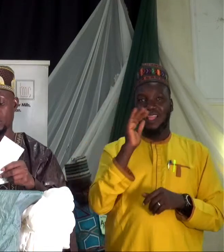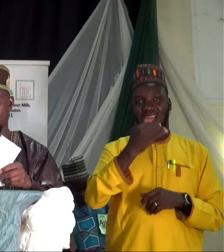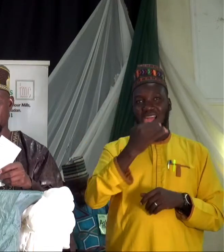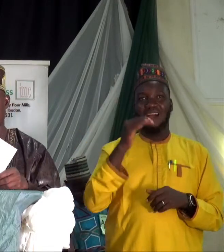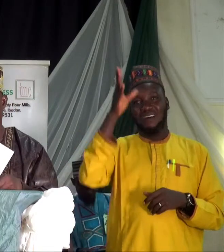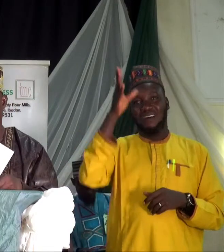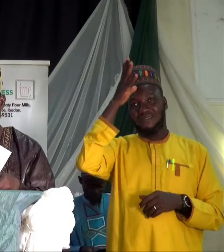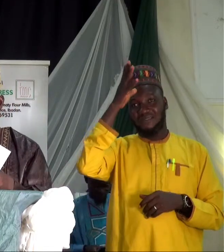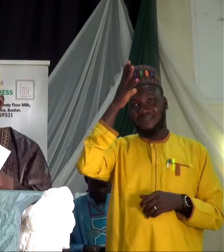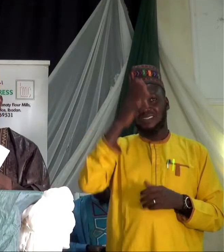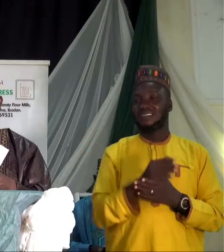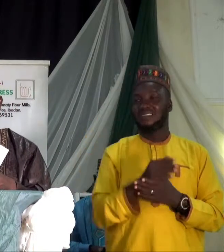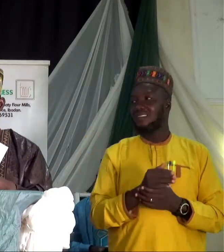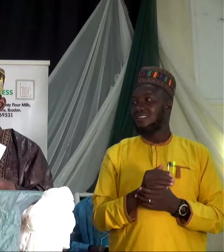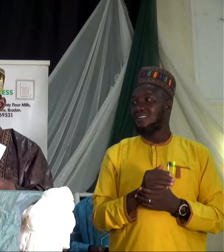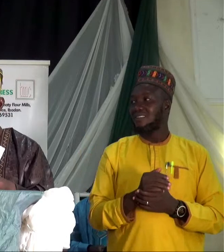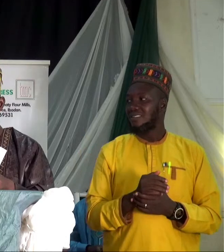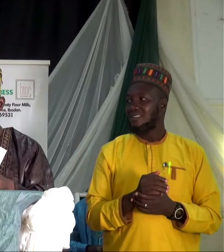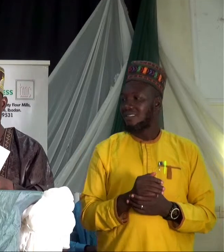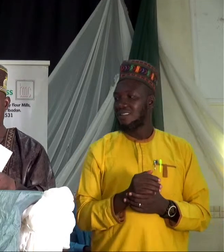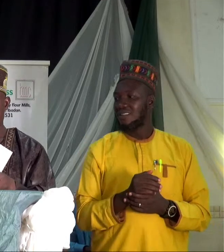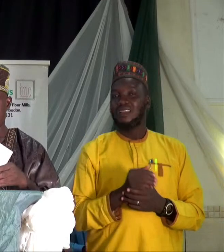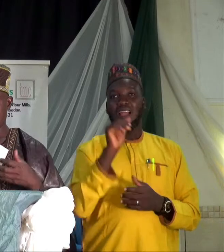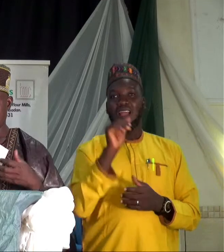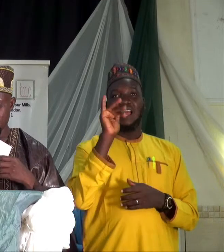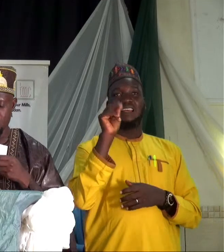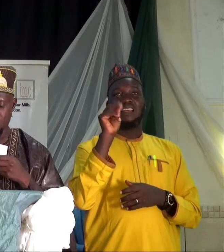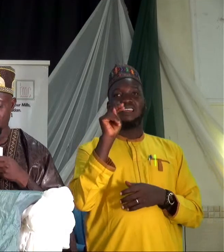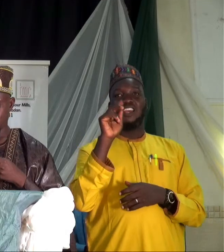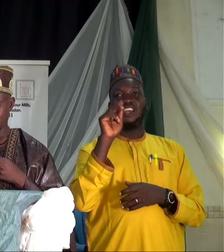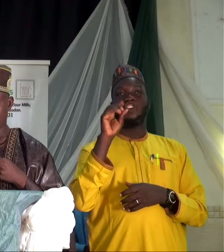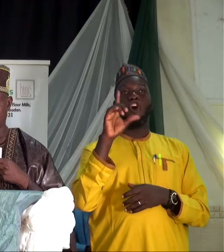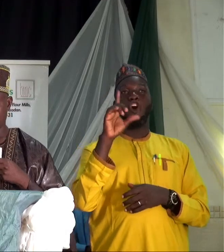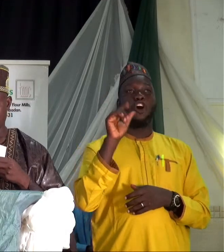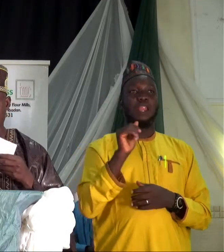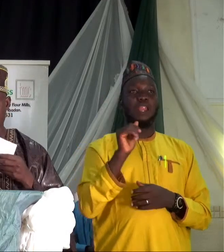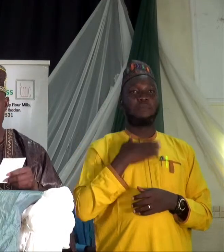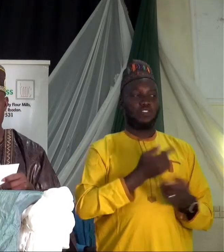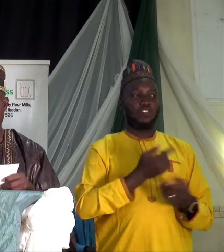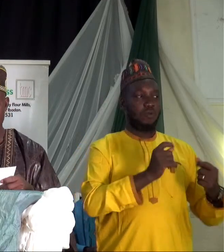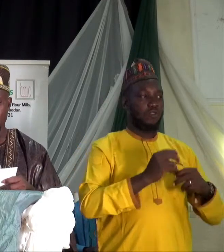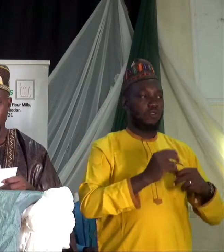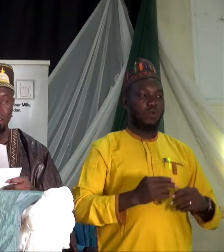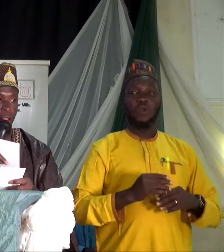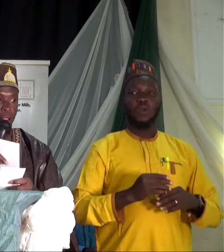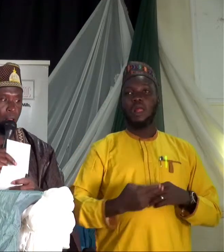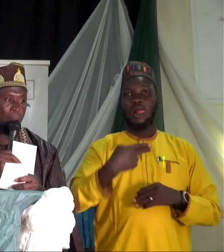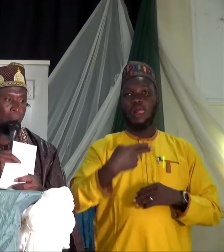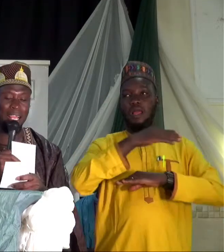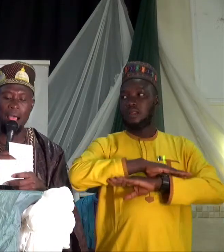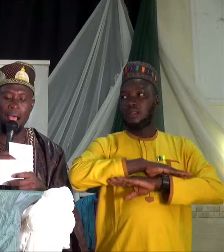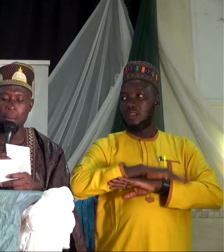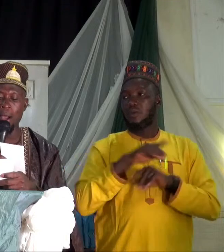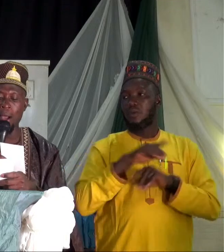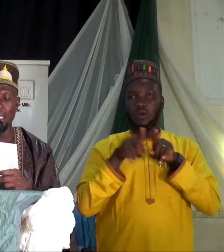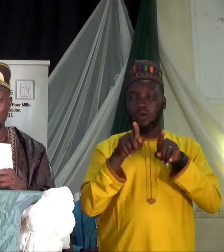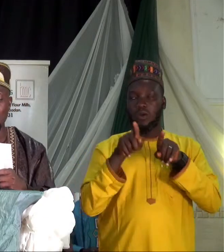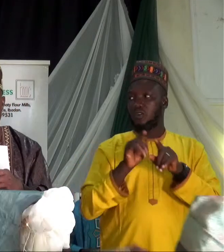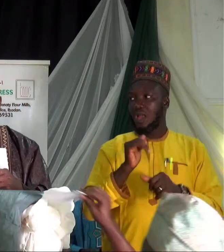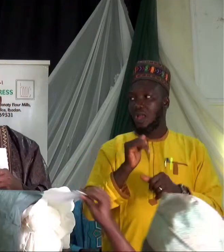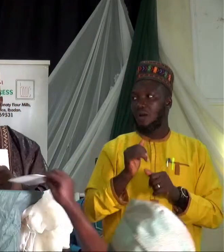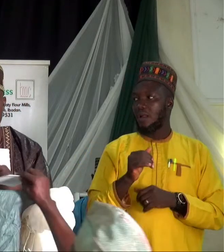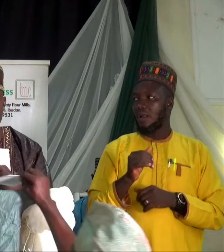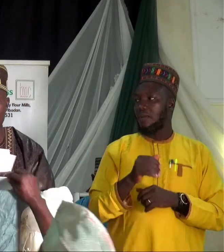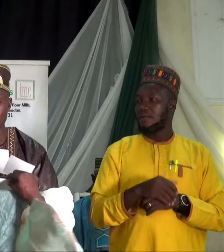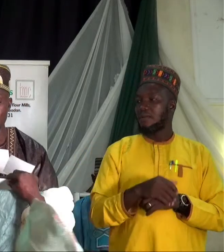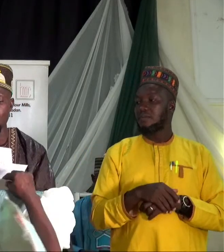over there Mrs. Anyalola A.O. You can please come to the high table in front of the females there Back on now, my wife tell me now Fida